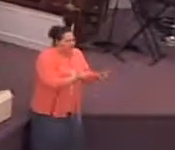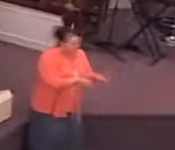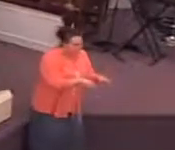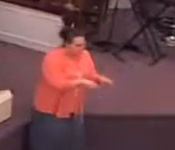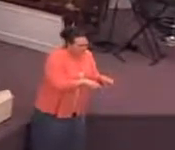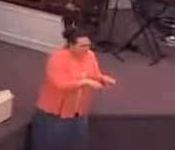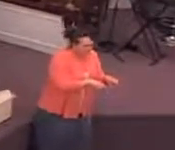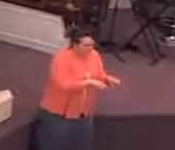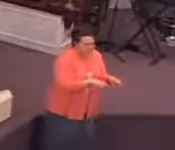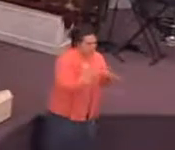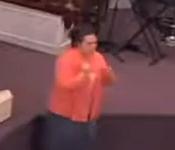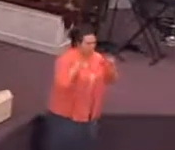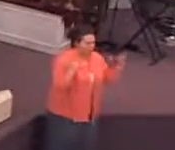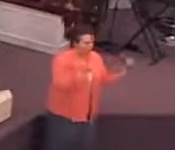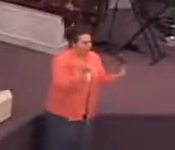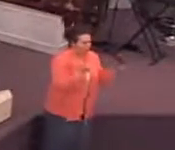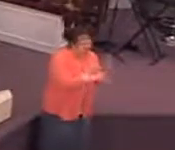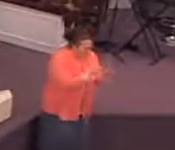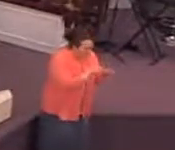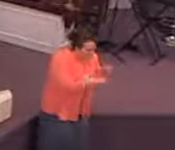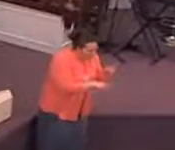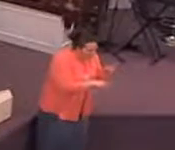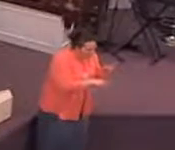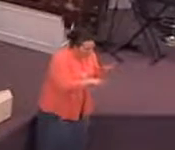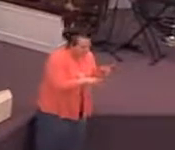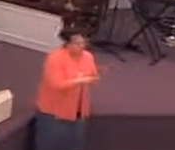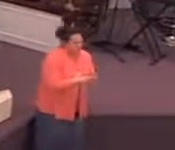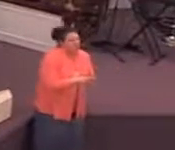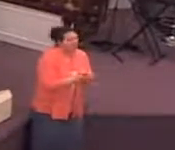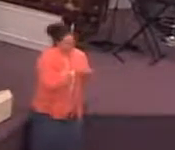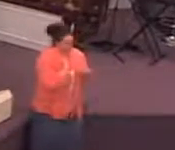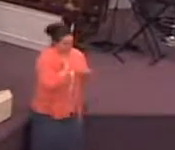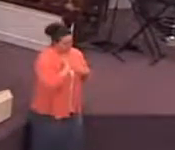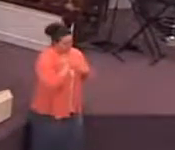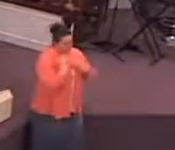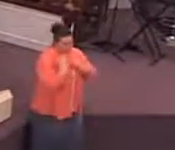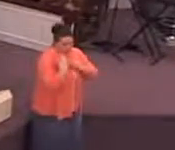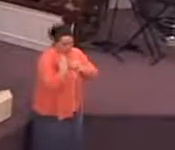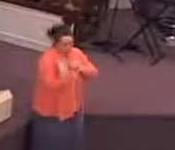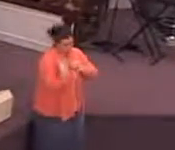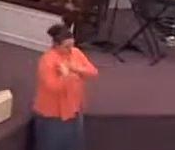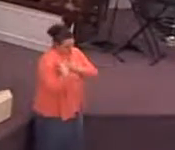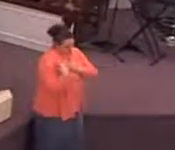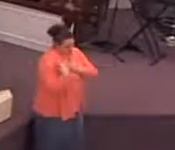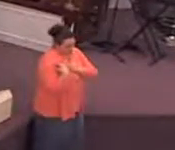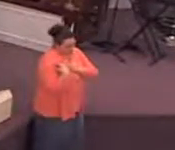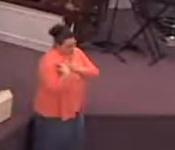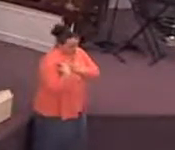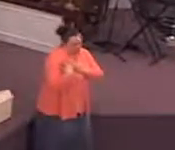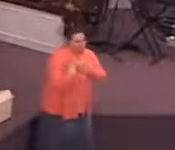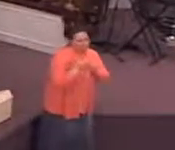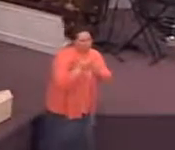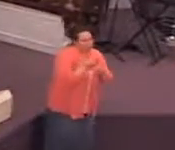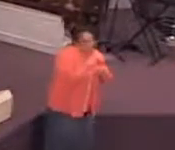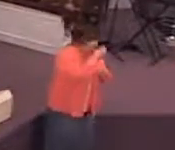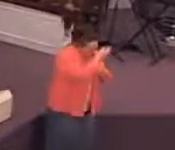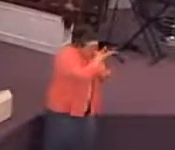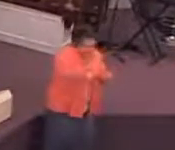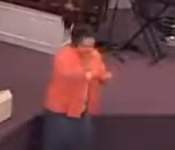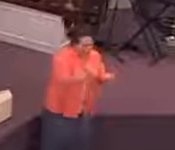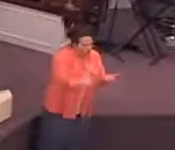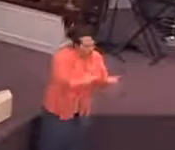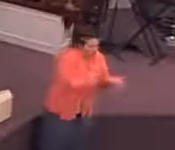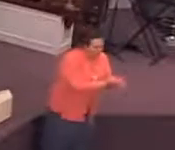every moment of our life, but have an understanding that I have a responsibility to take the whole gospel to the whole world, and that means